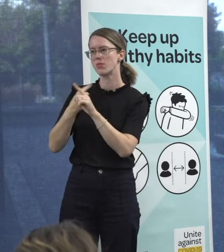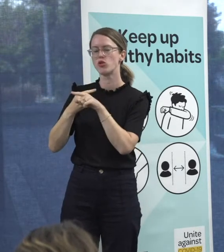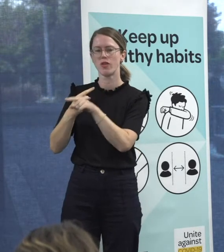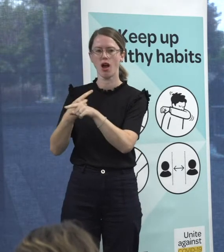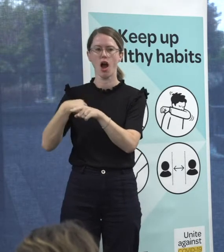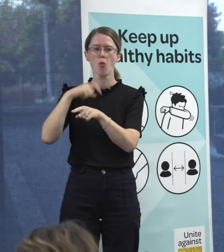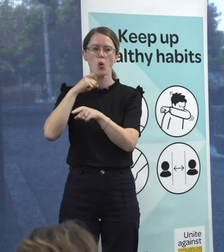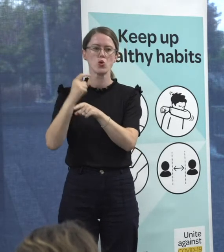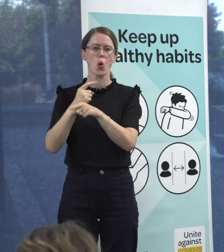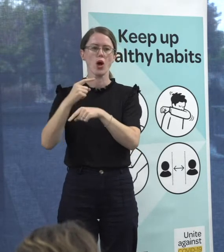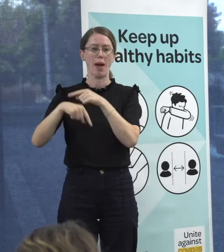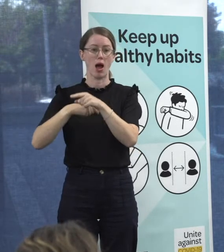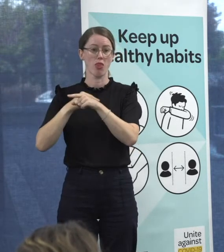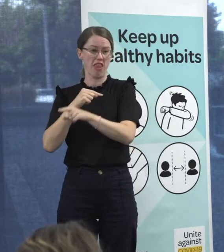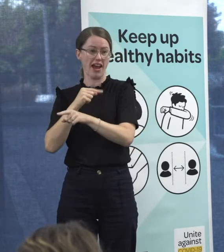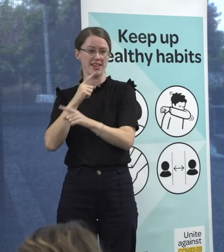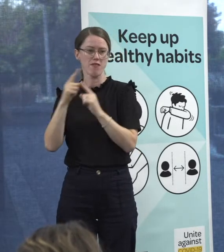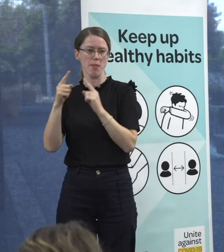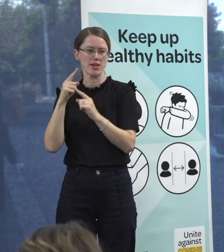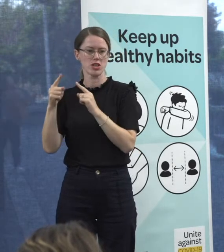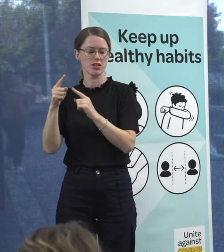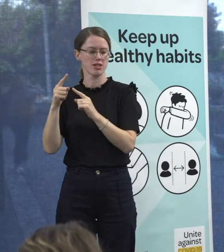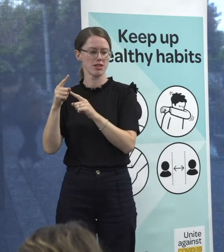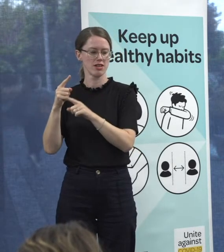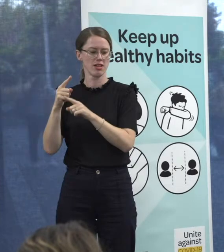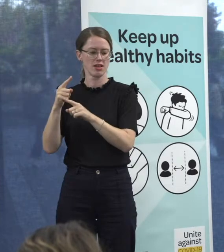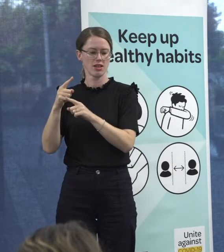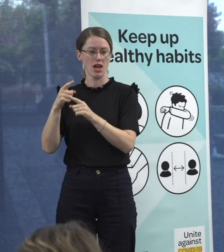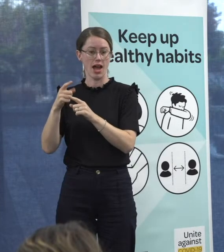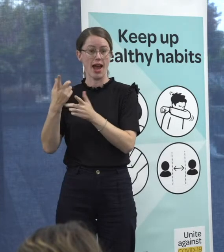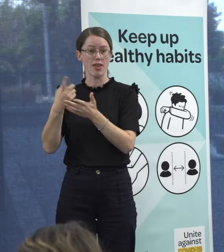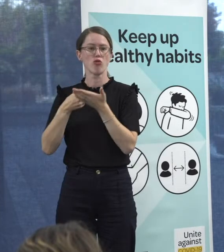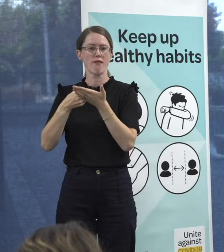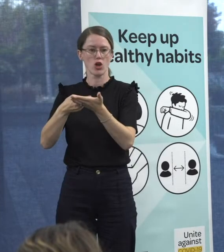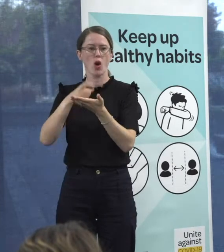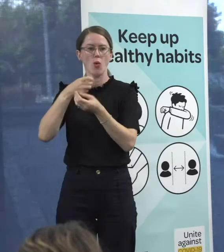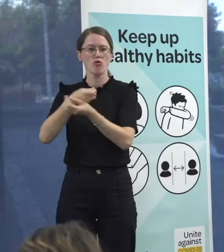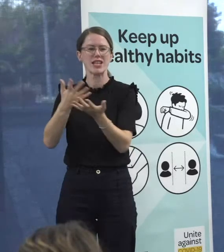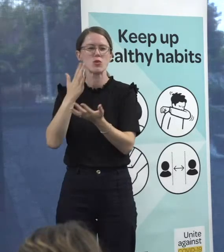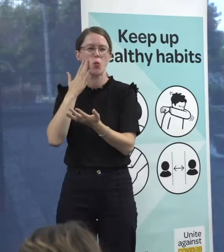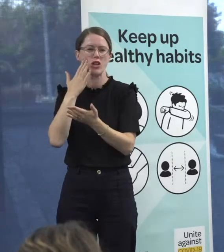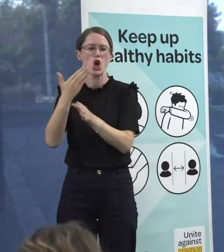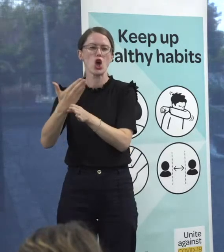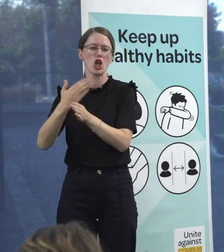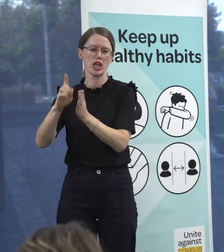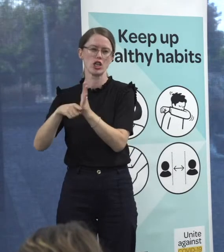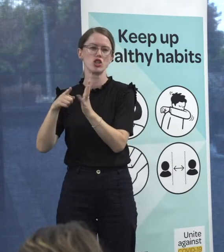I will be speaking to both and releasing the review and our response to it in early June.